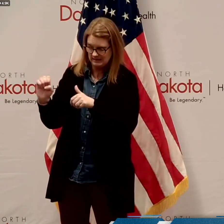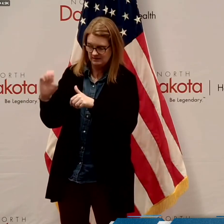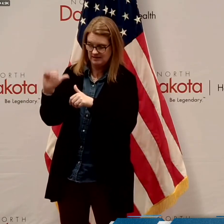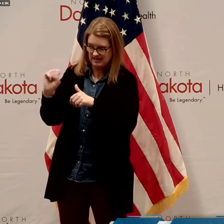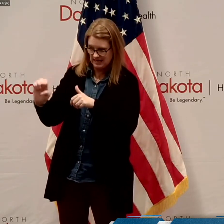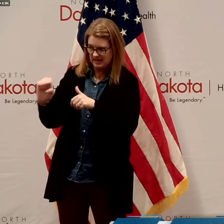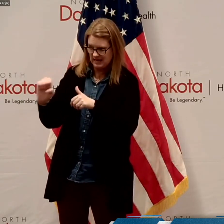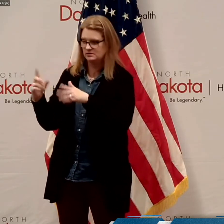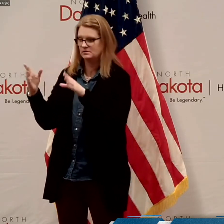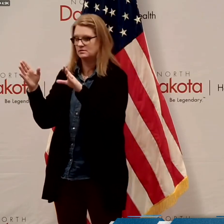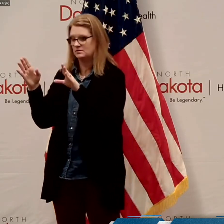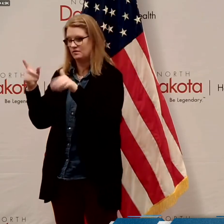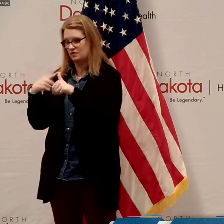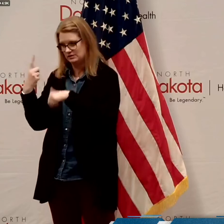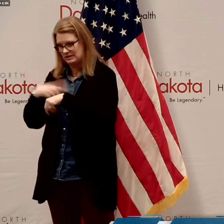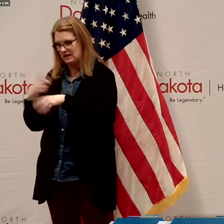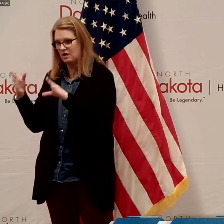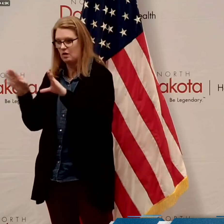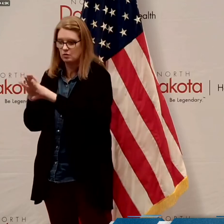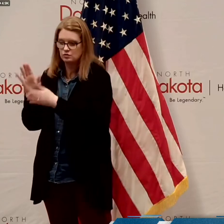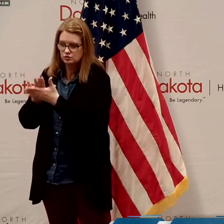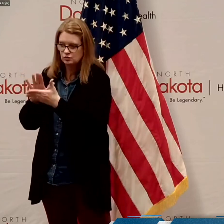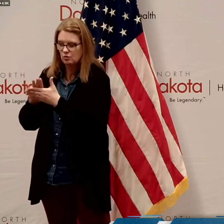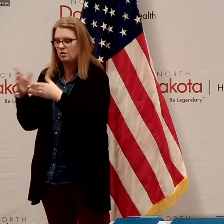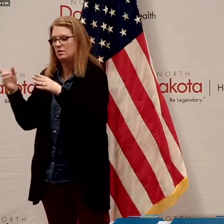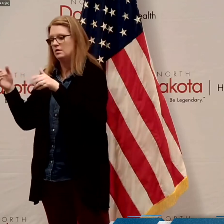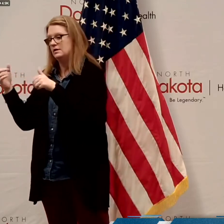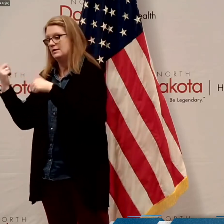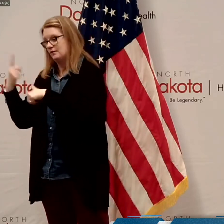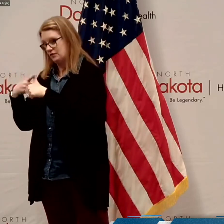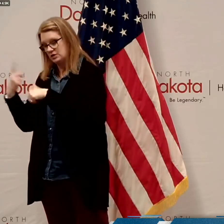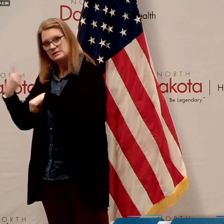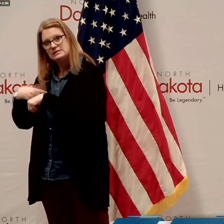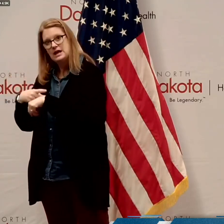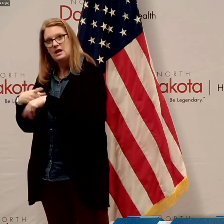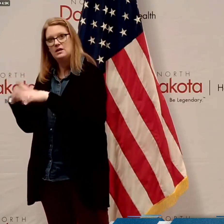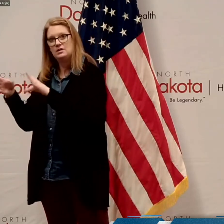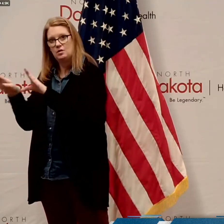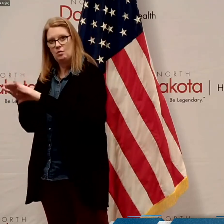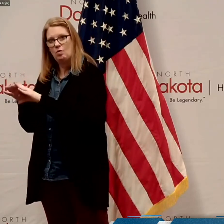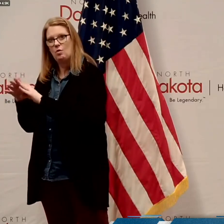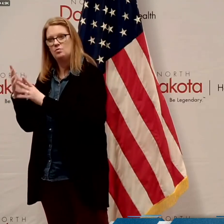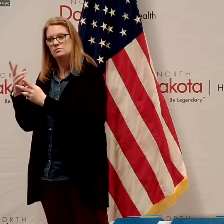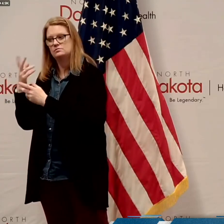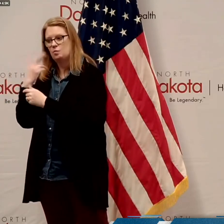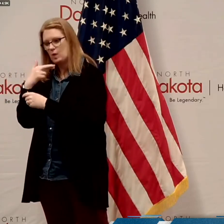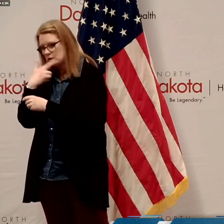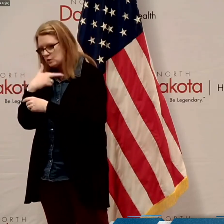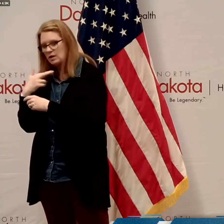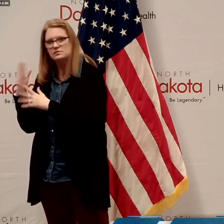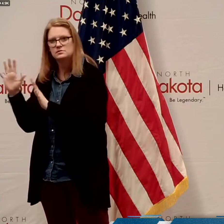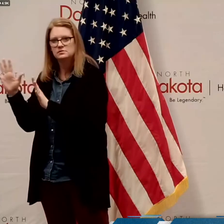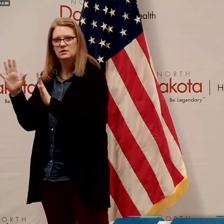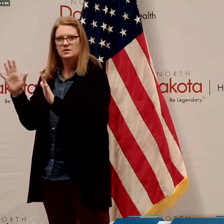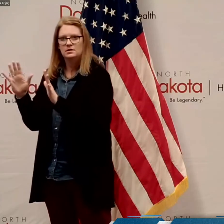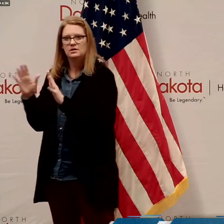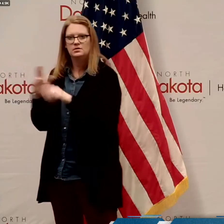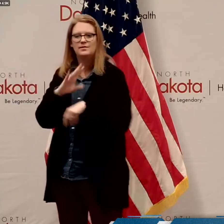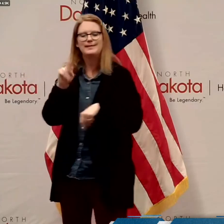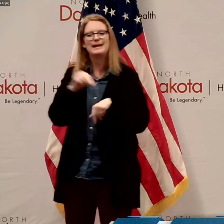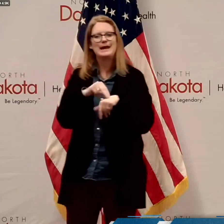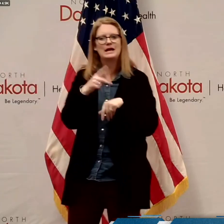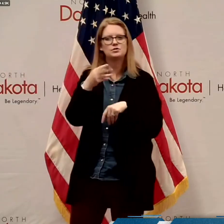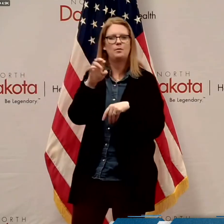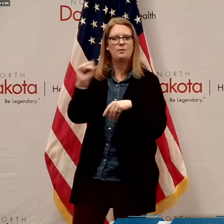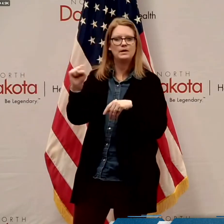school, when was the day you closed bars and restaurants, and when was the day that you closed personal care businesses. forget the labels that the national press